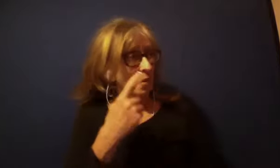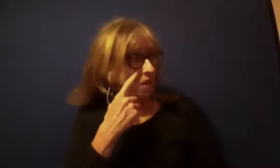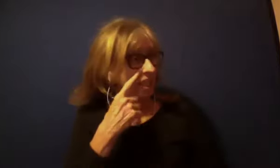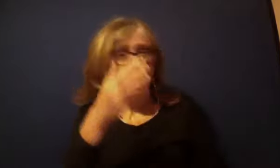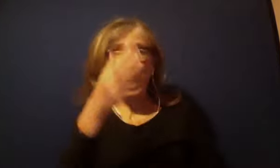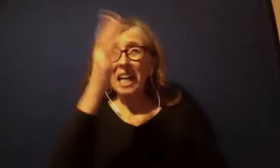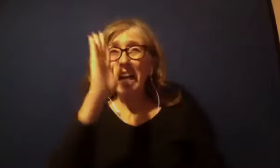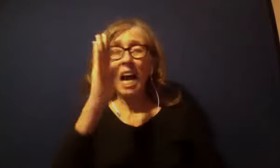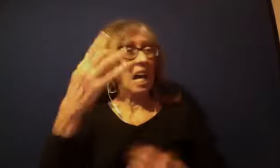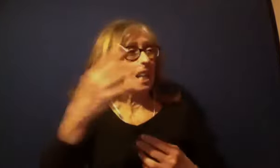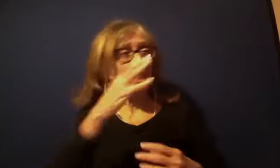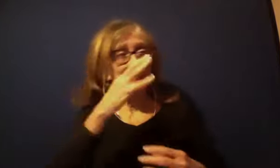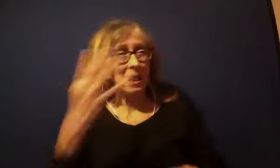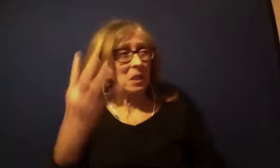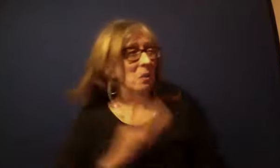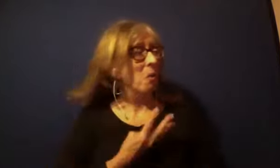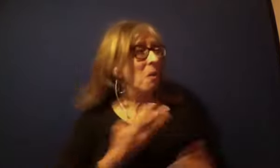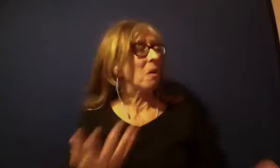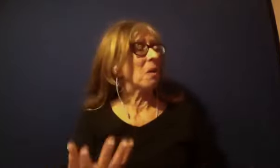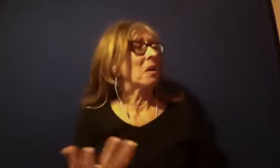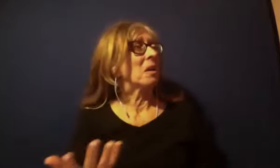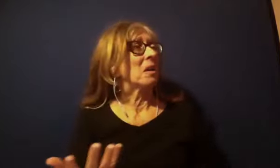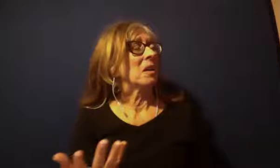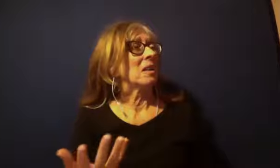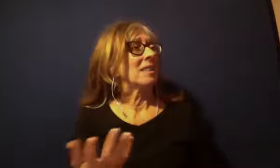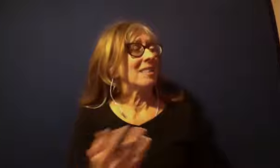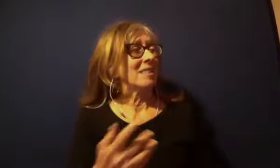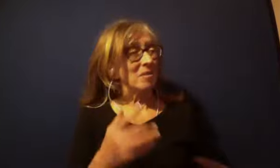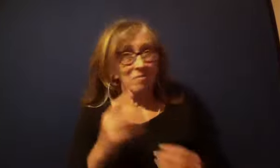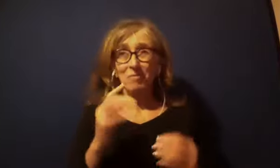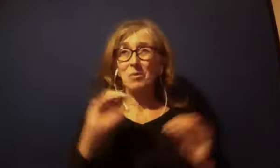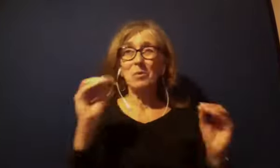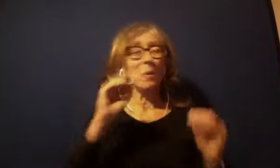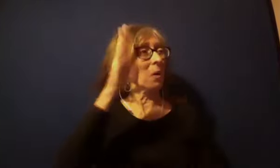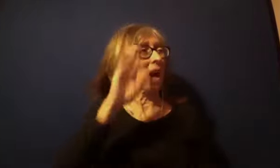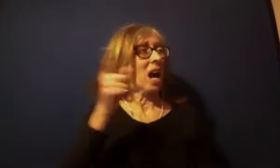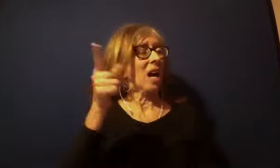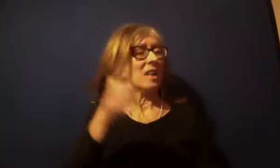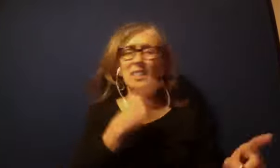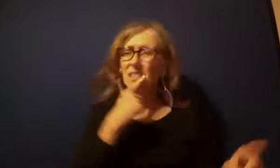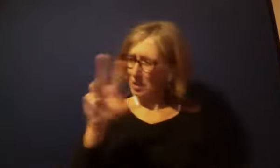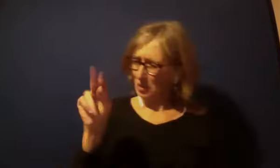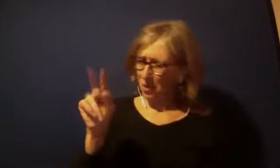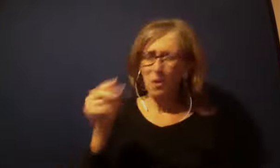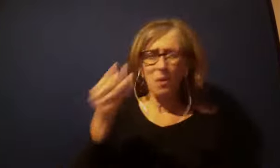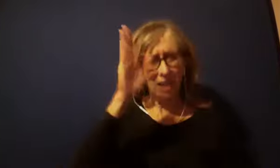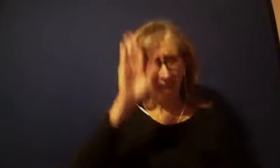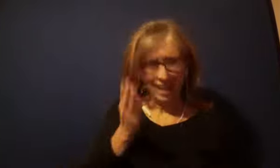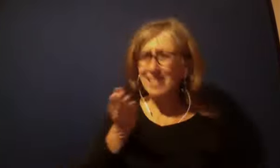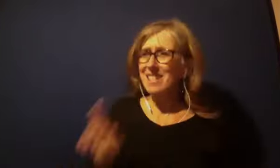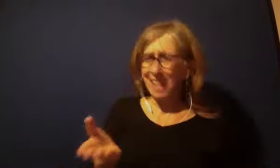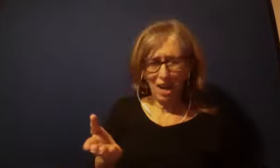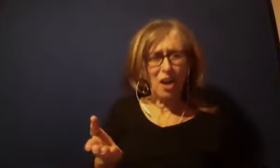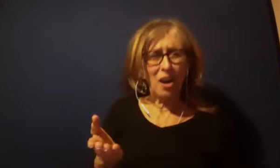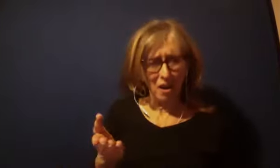me? Like, is really God there for me at all? And he reassured me and said, no, God's here for you. God's here